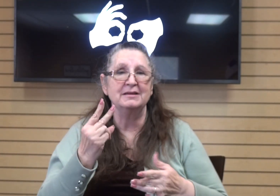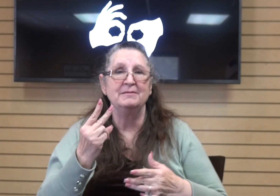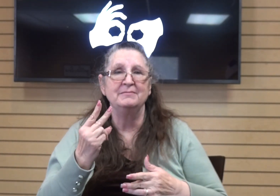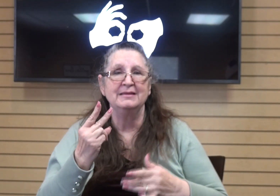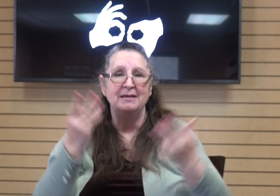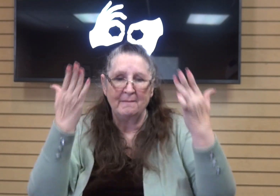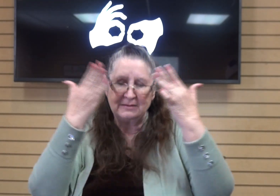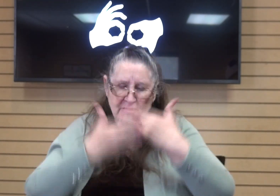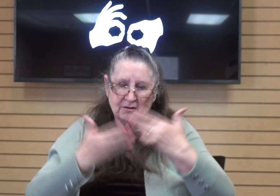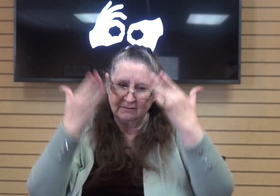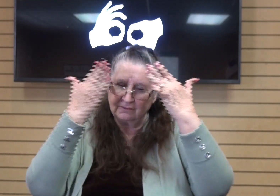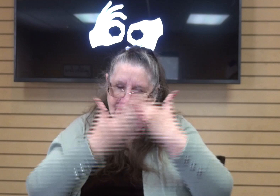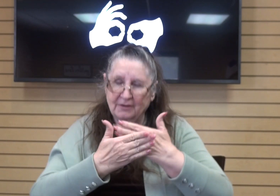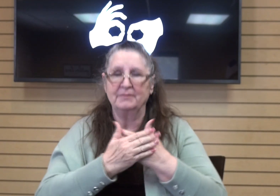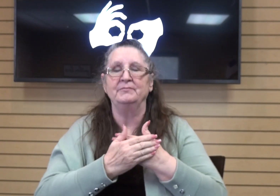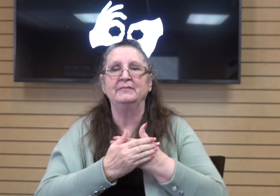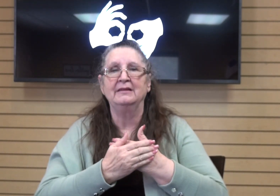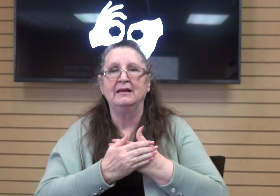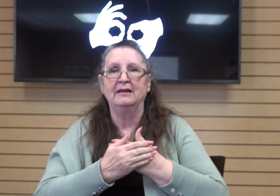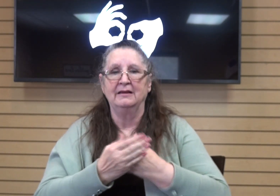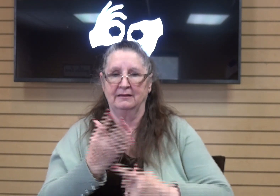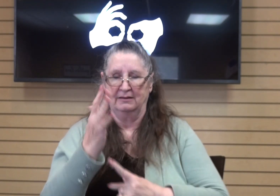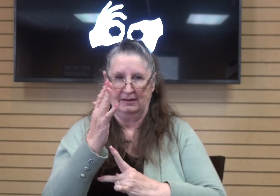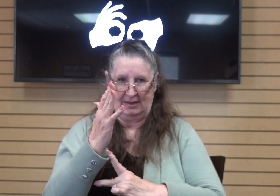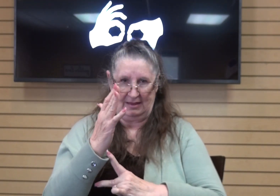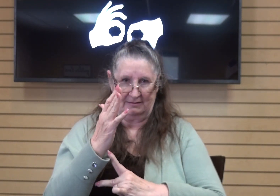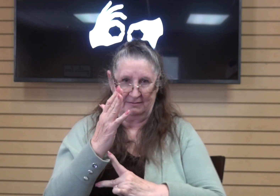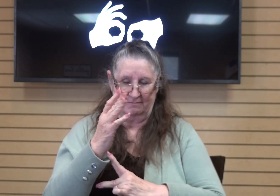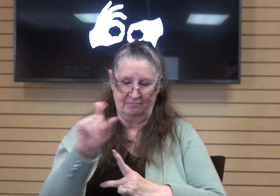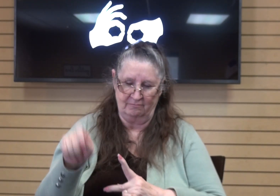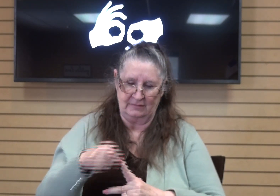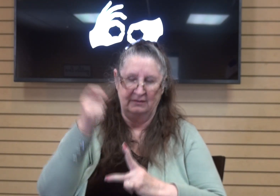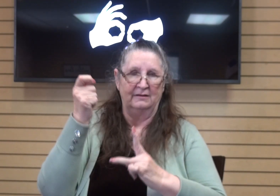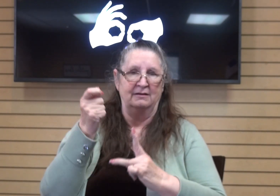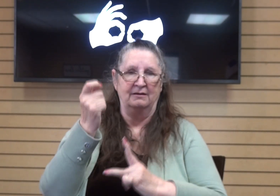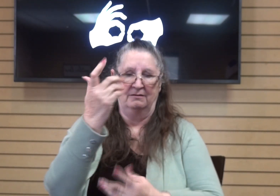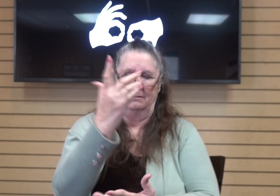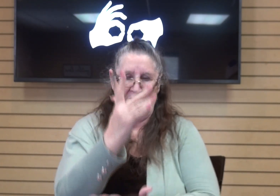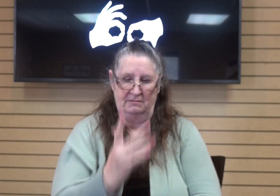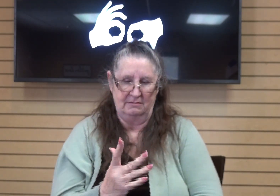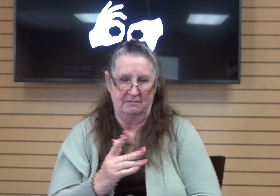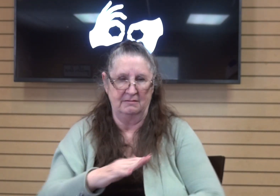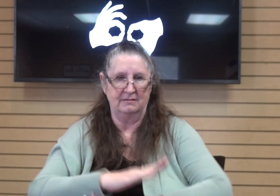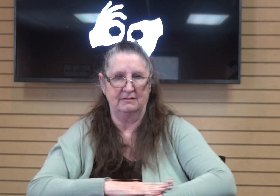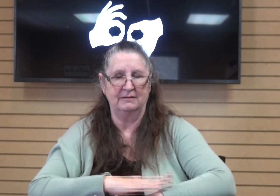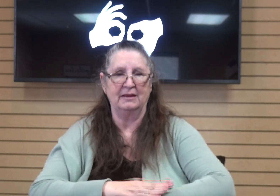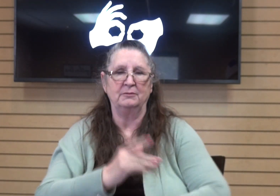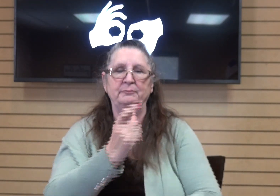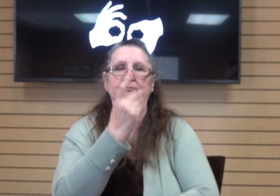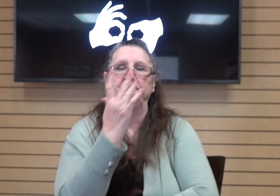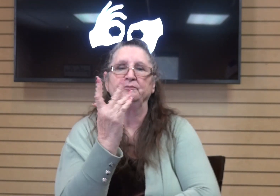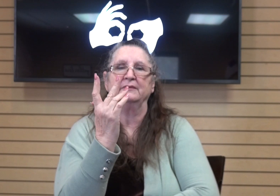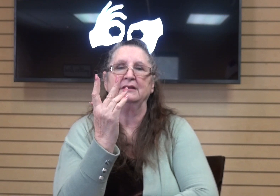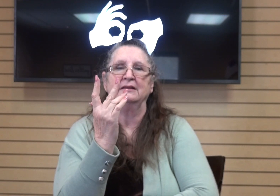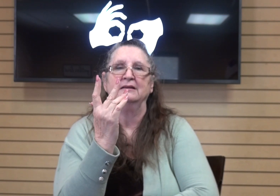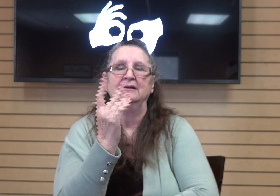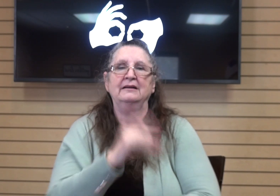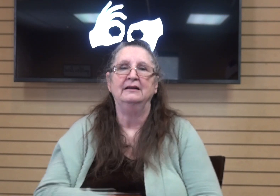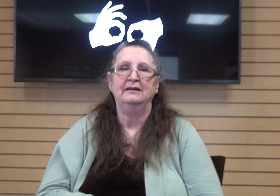black. And so I got a candle, and I lit it, and I sat it down on the coffee table there. And that little